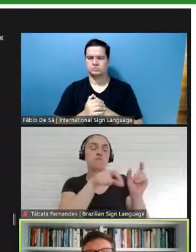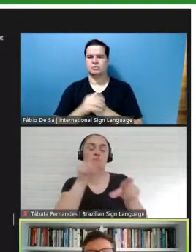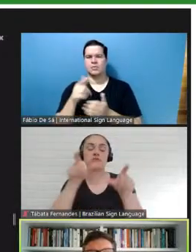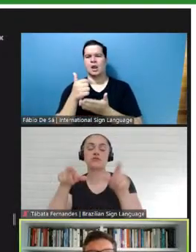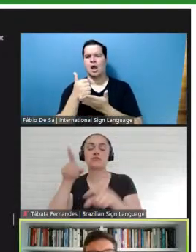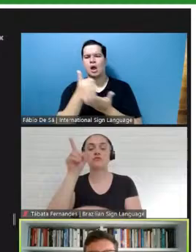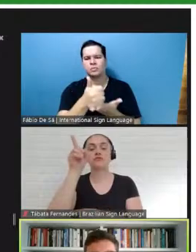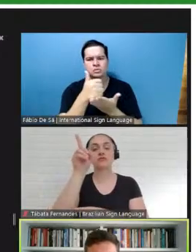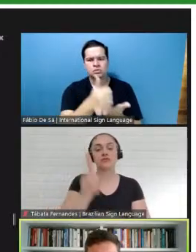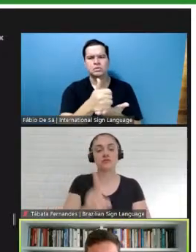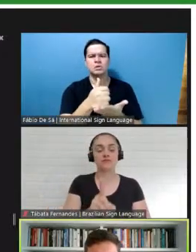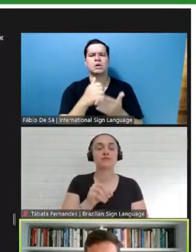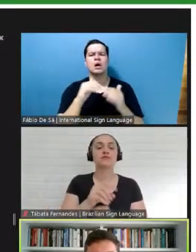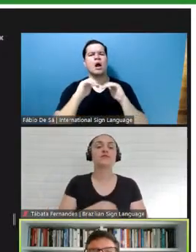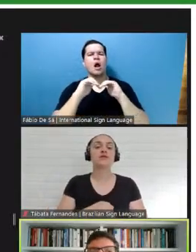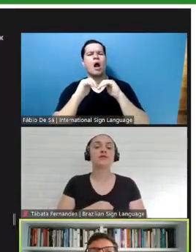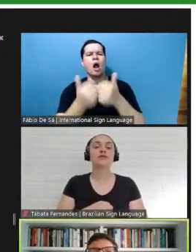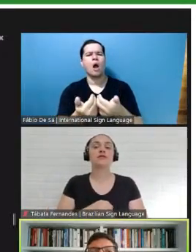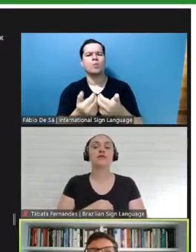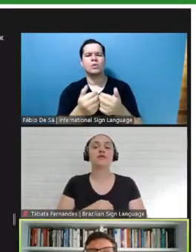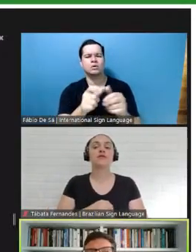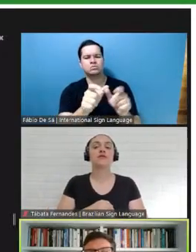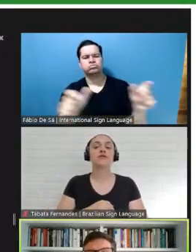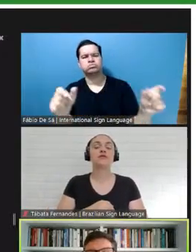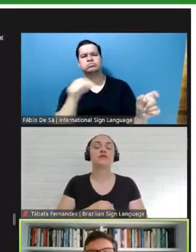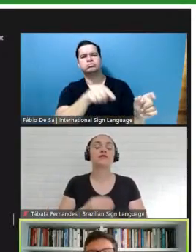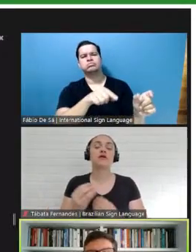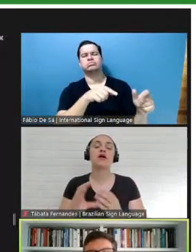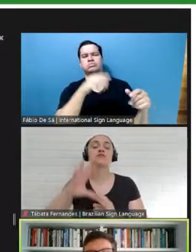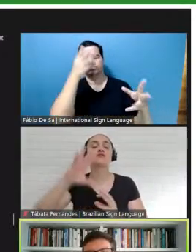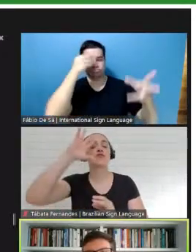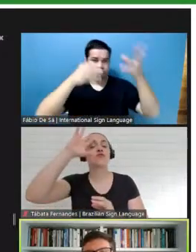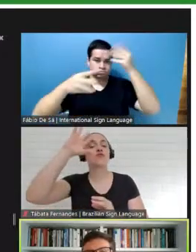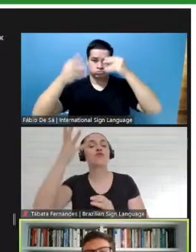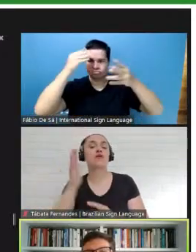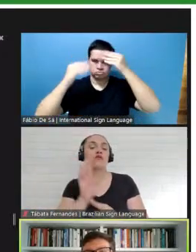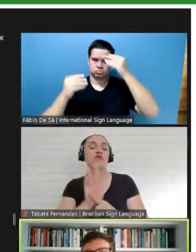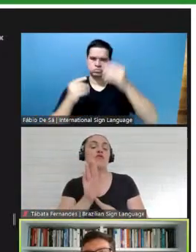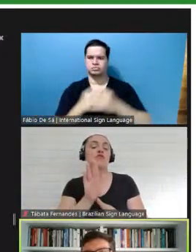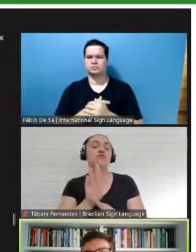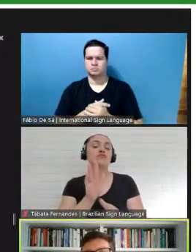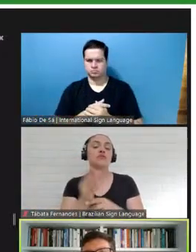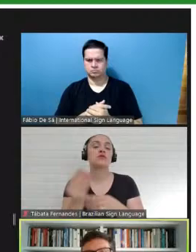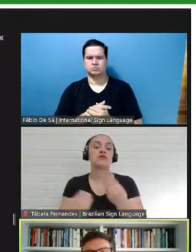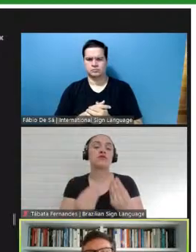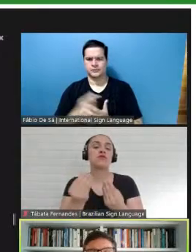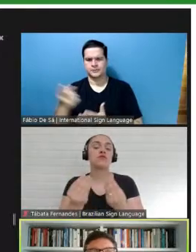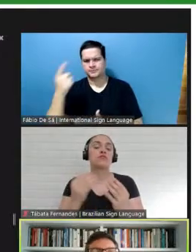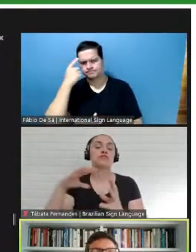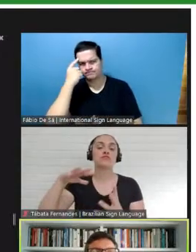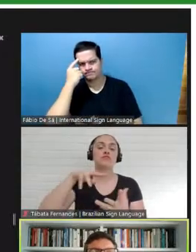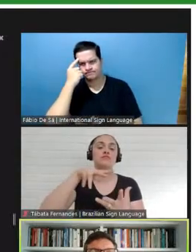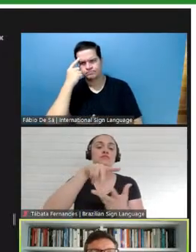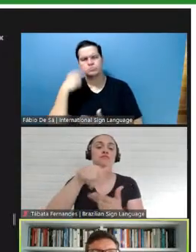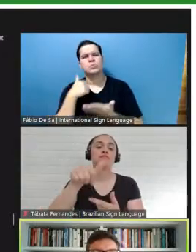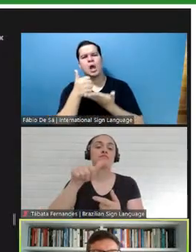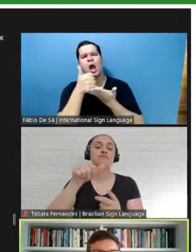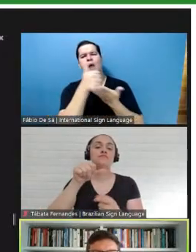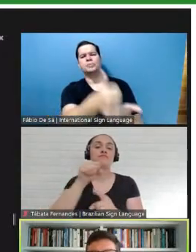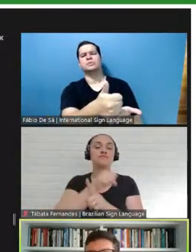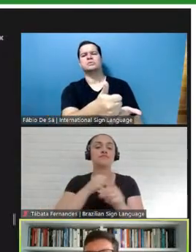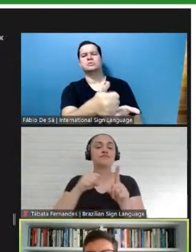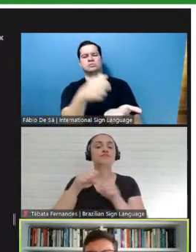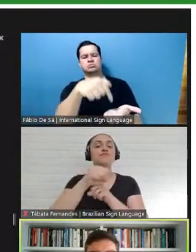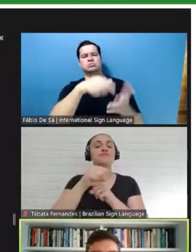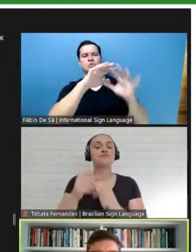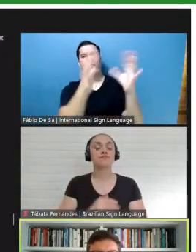learning using open solutions and teacher education for global citizenship. So